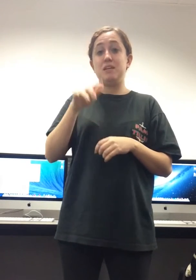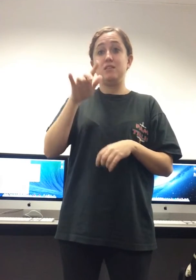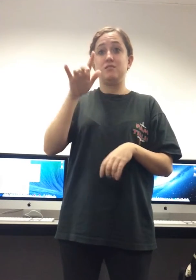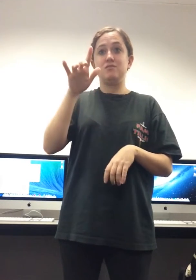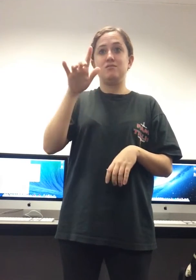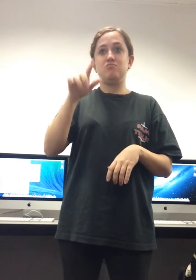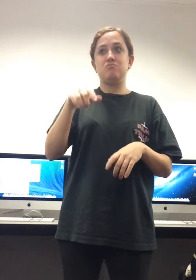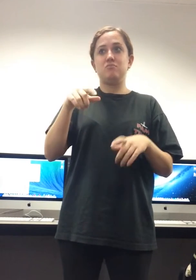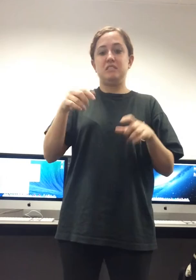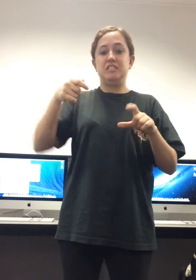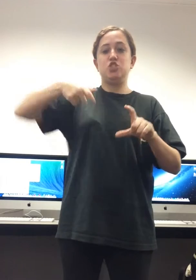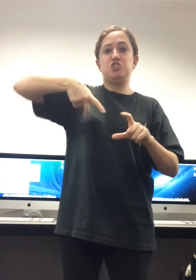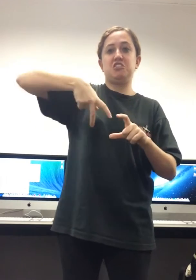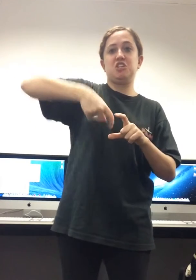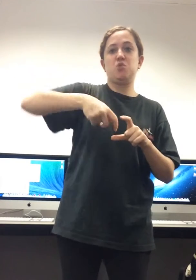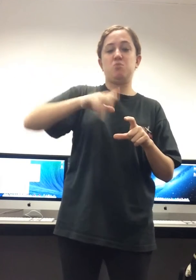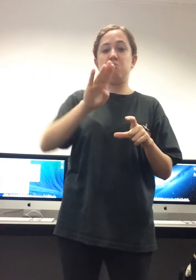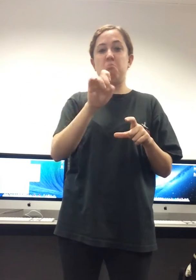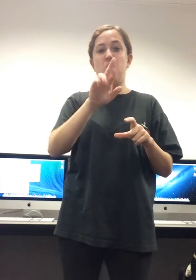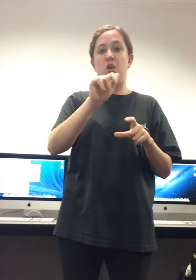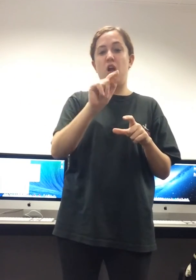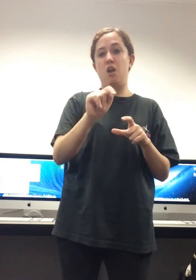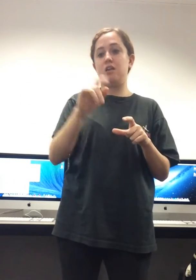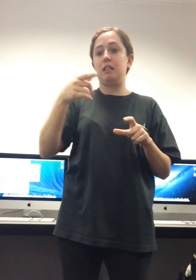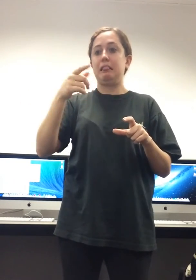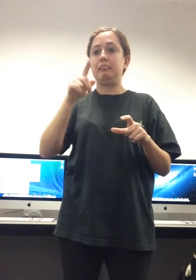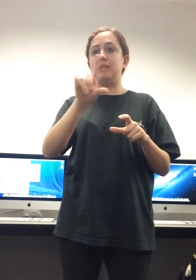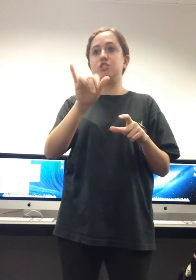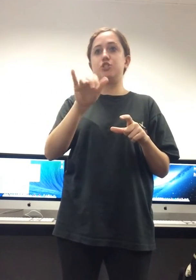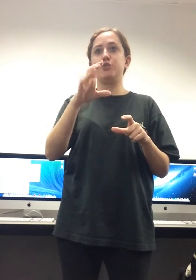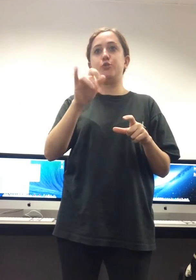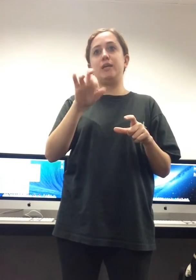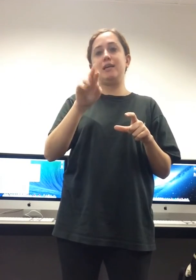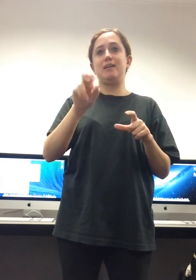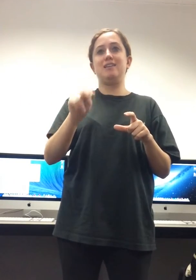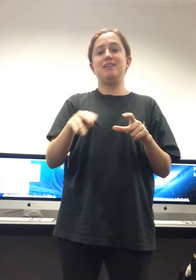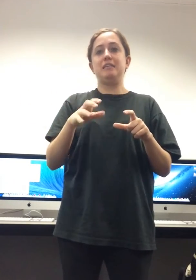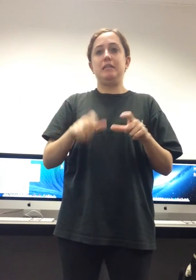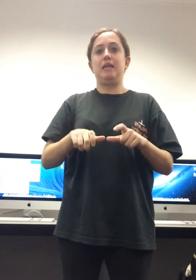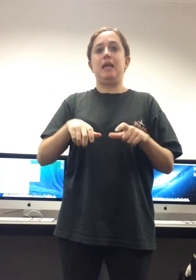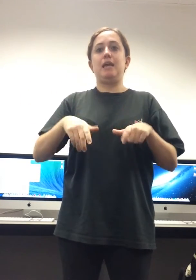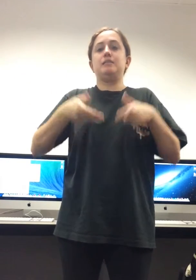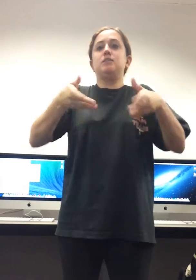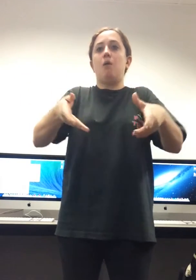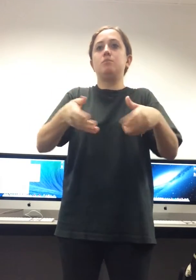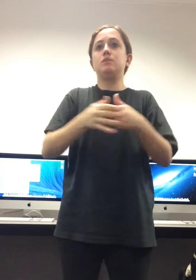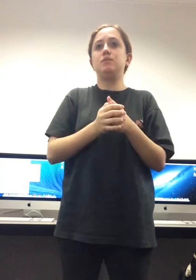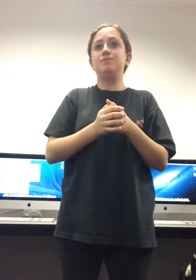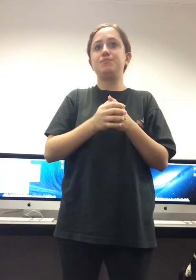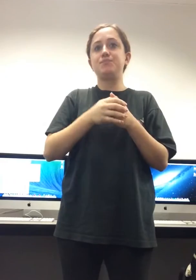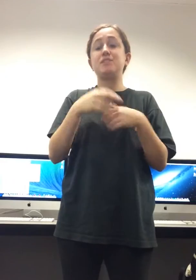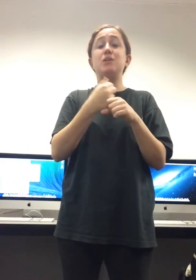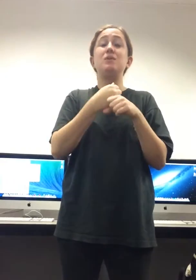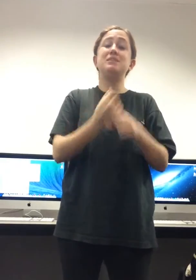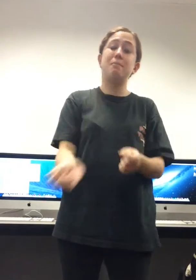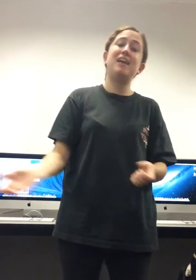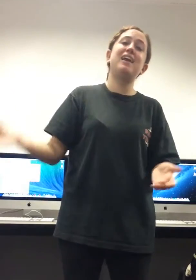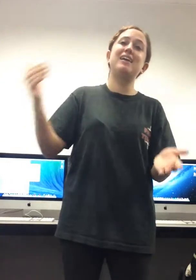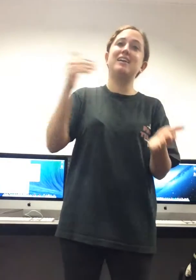glycerin and dumped into the hoppers and made over again for home consumption. There